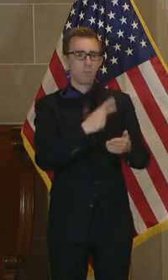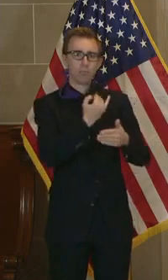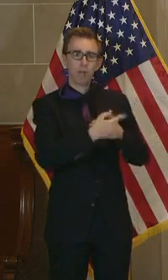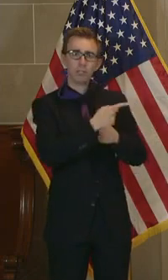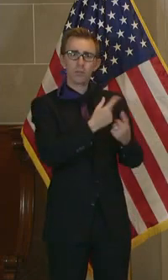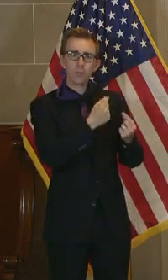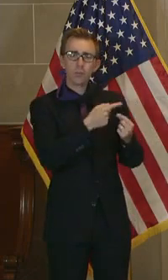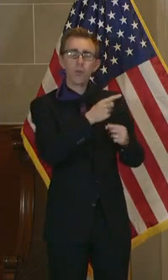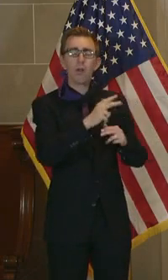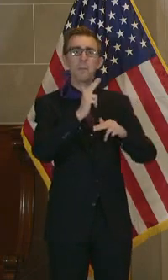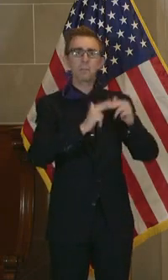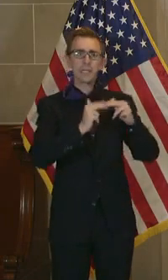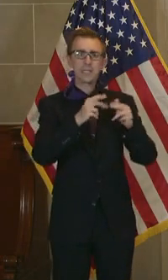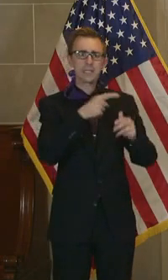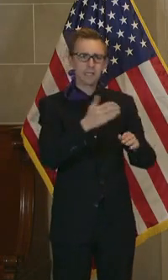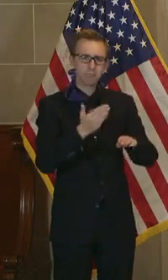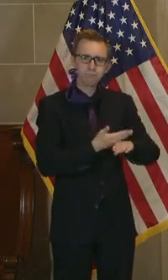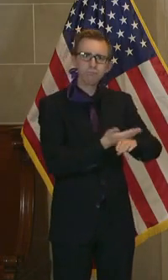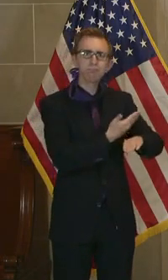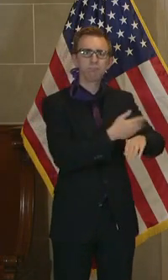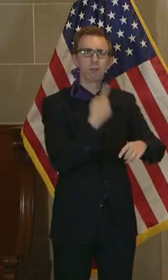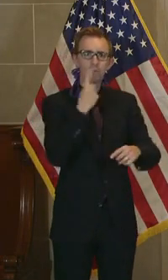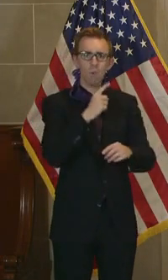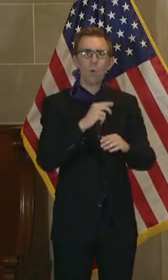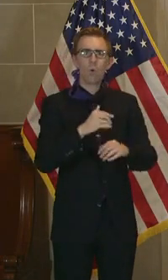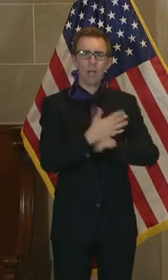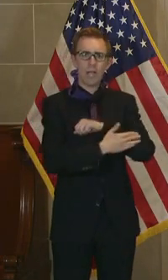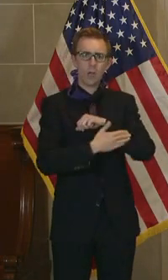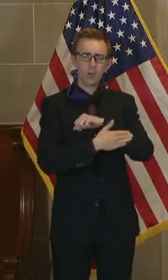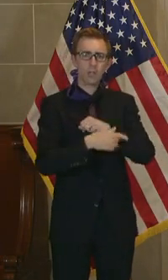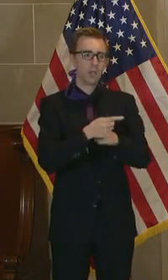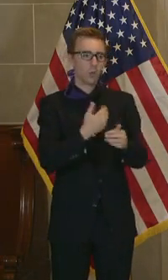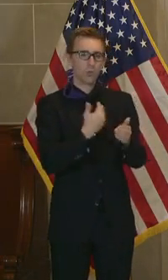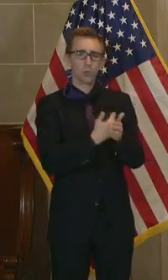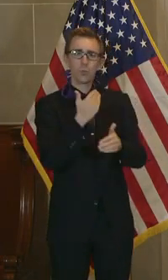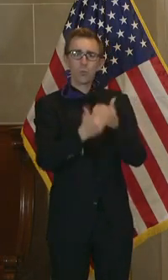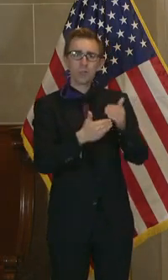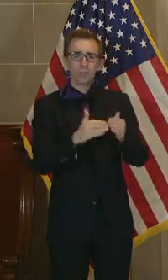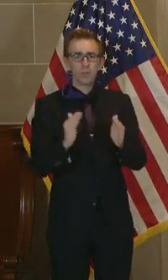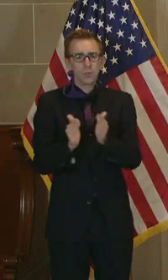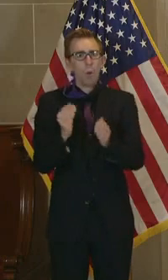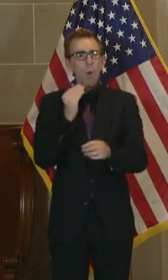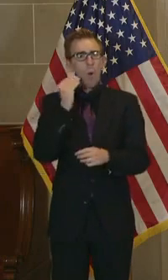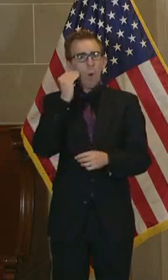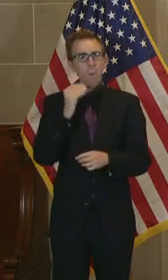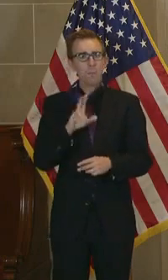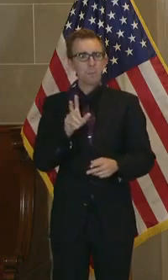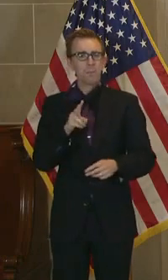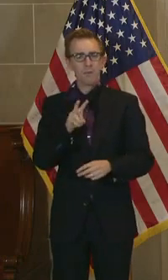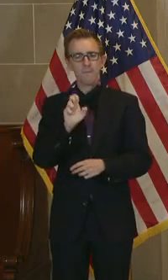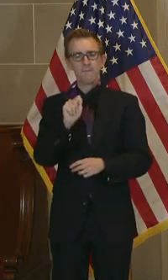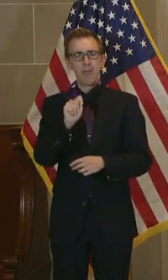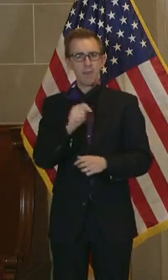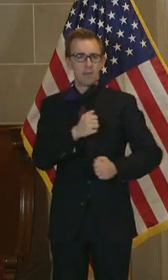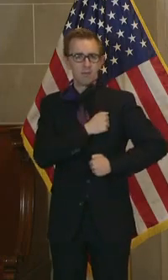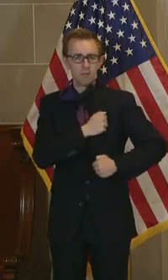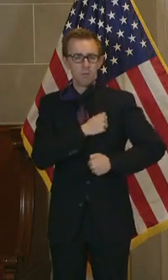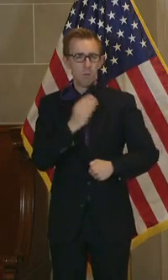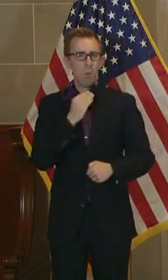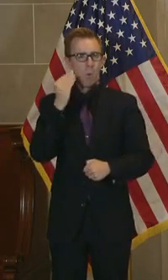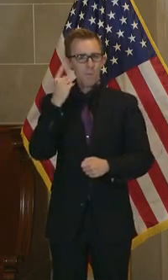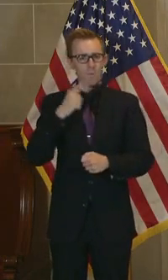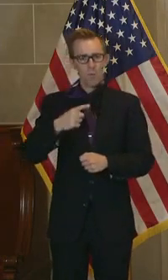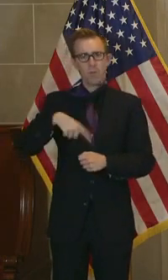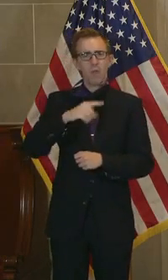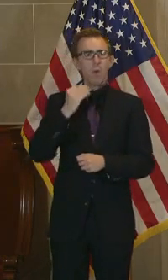building buildings for the county and actually starting the new process of building tiny homes, or veterans homes as most of us know it, for our veterans